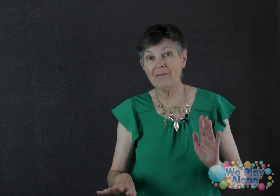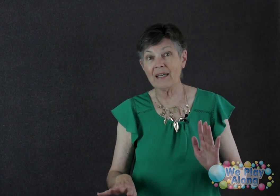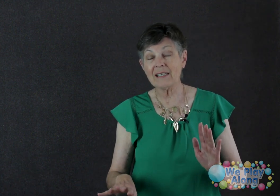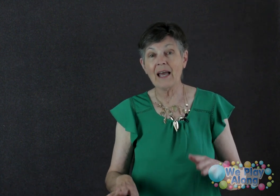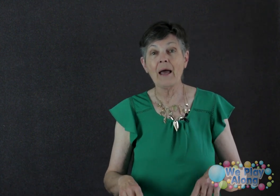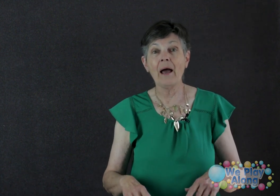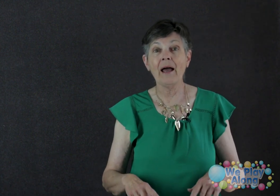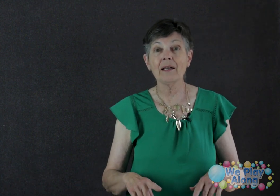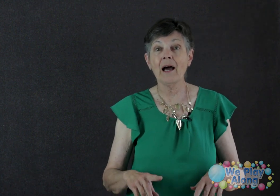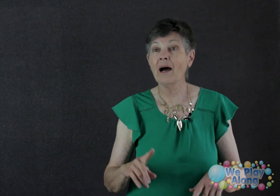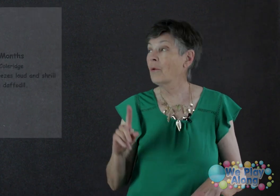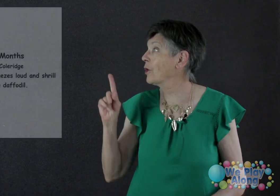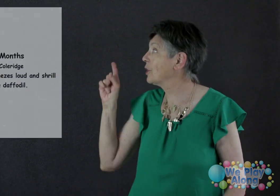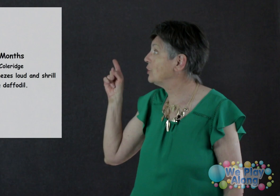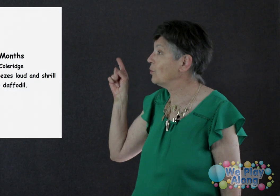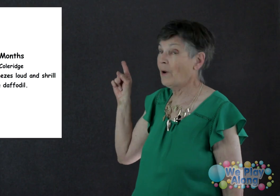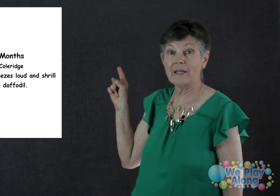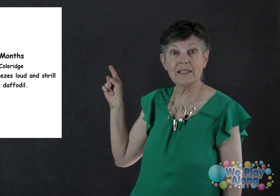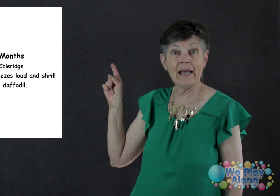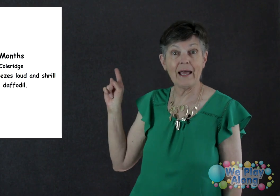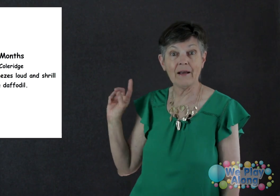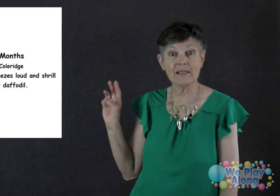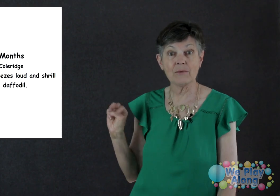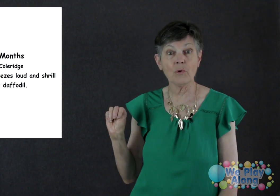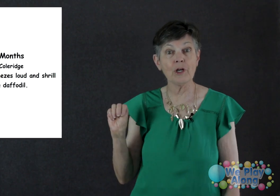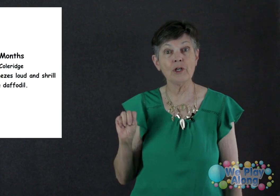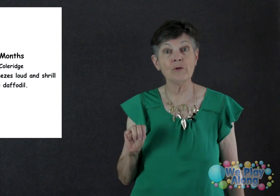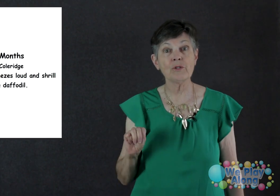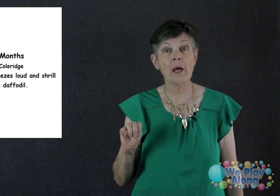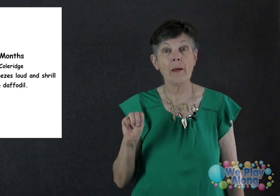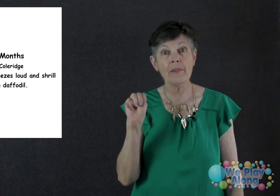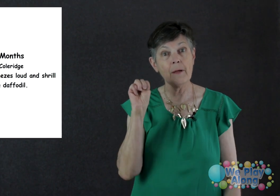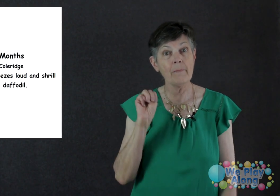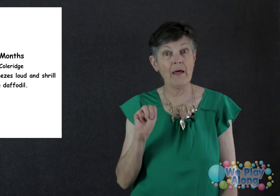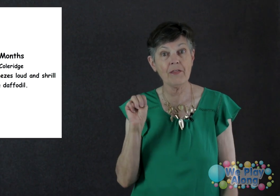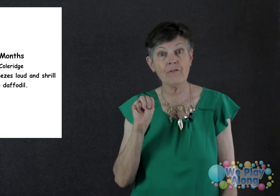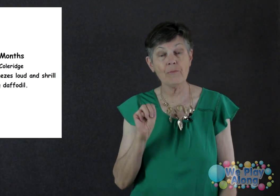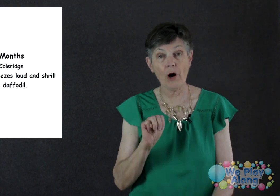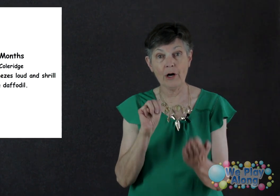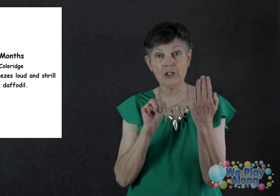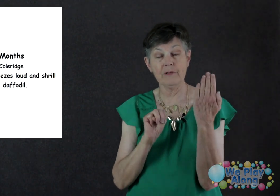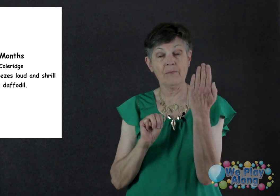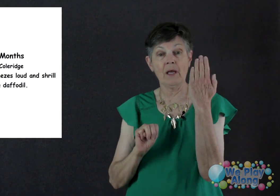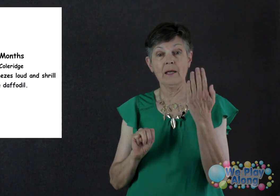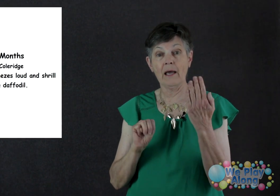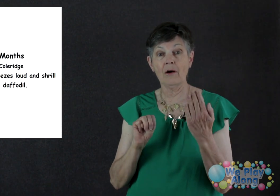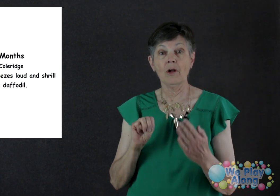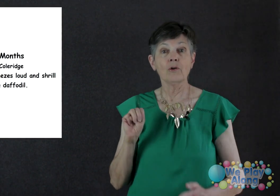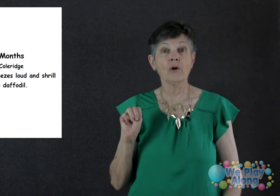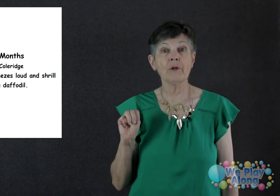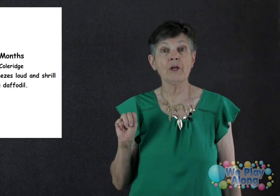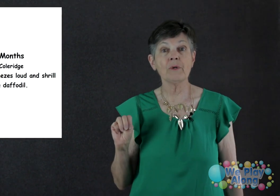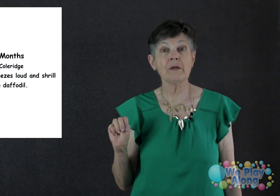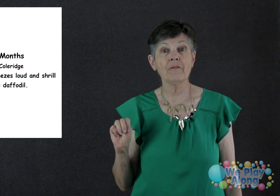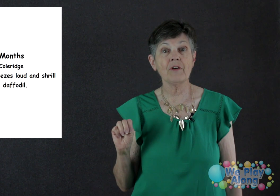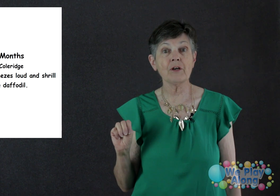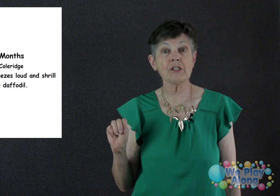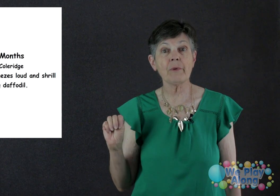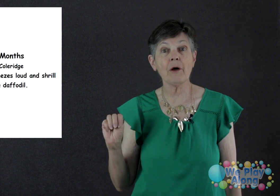it. And we're going to do one today because we're going to use the month of March. Now, normally you would finger spell